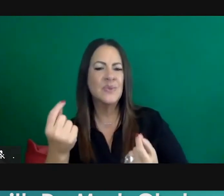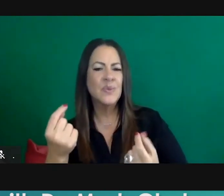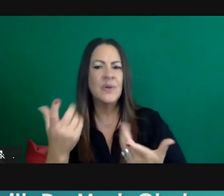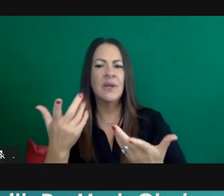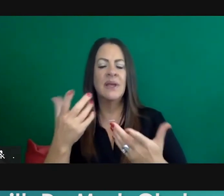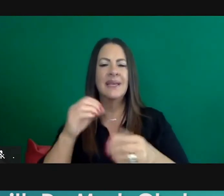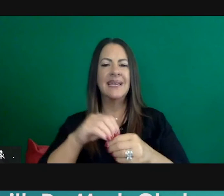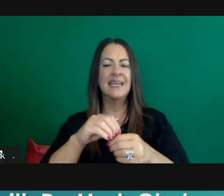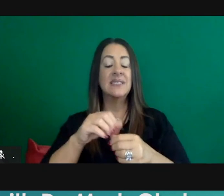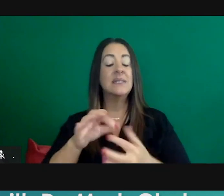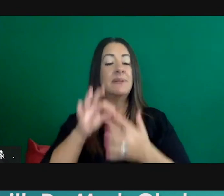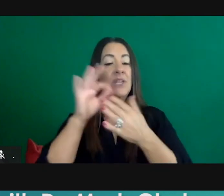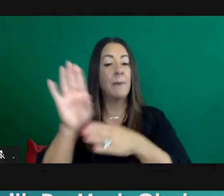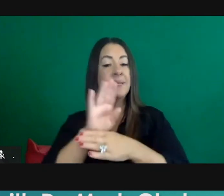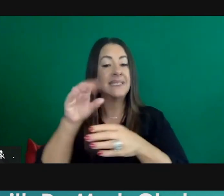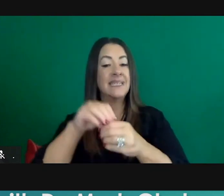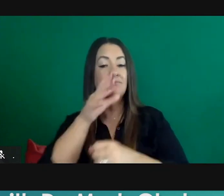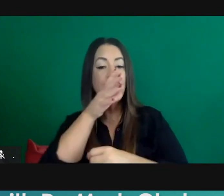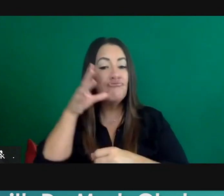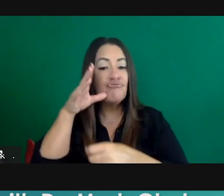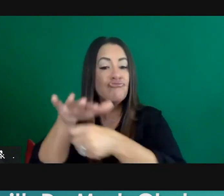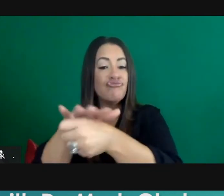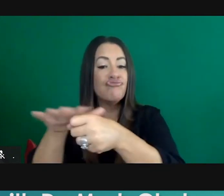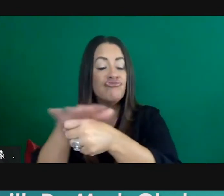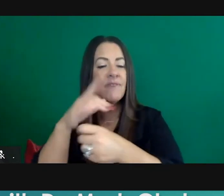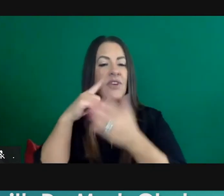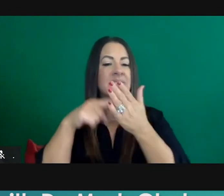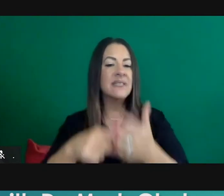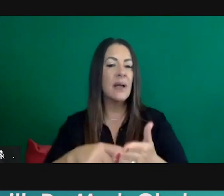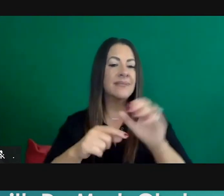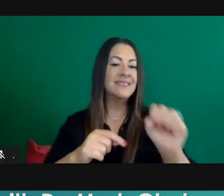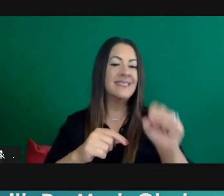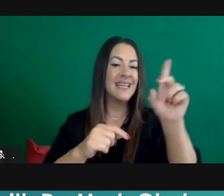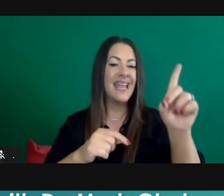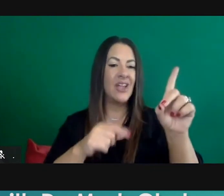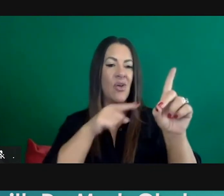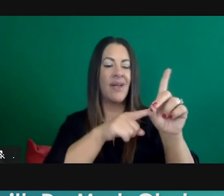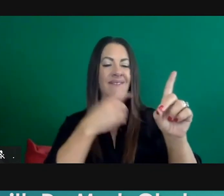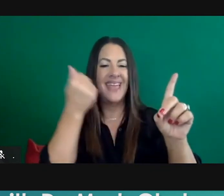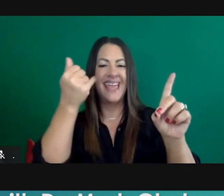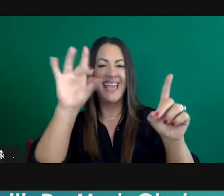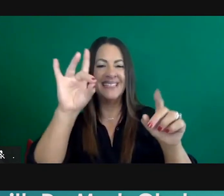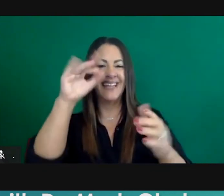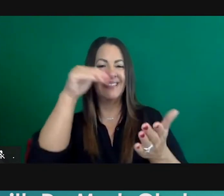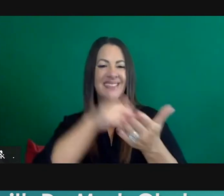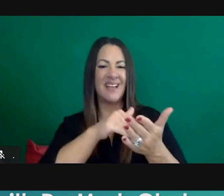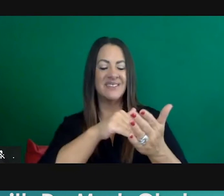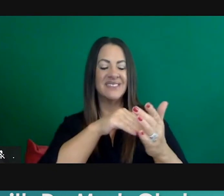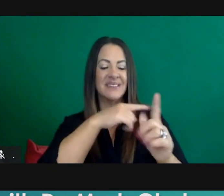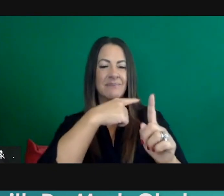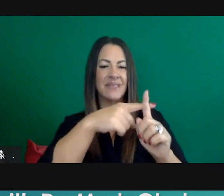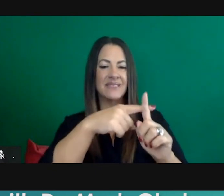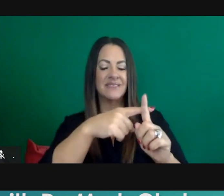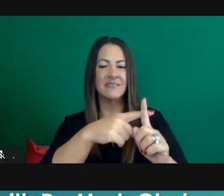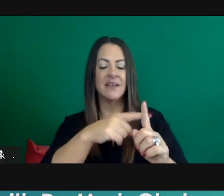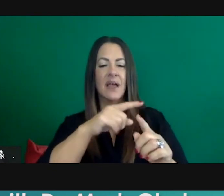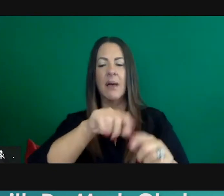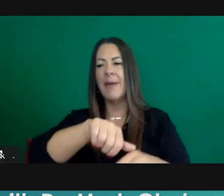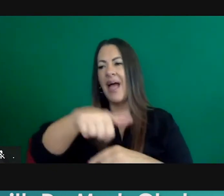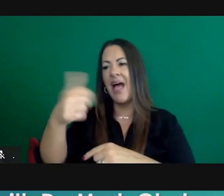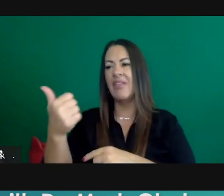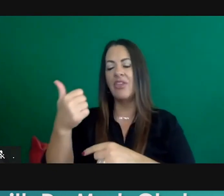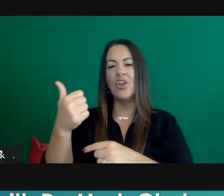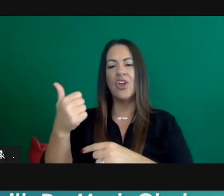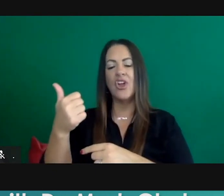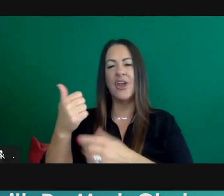in the rural areas. As an example, the city of San Diego has 18,000 cases, the city of Pine Valley, 5. Why do you